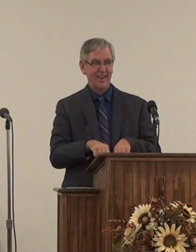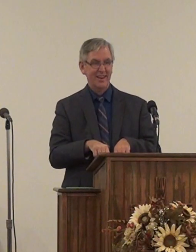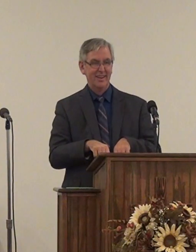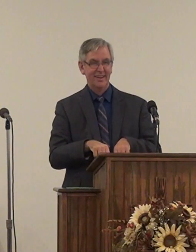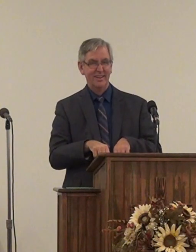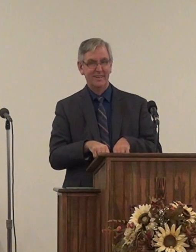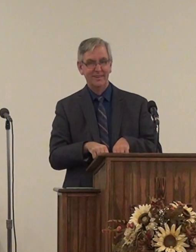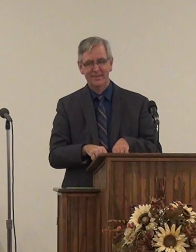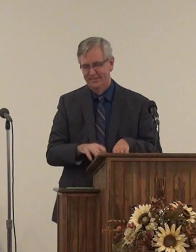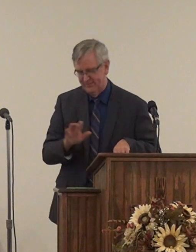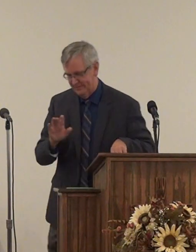did.